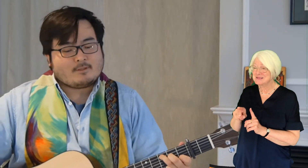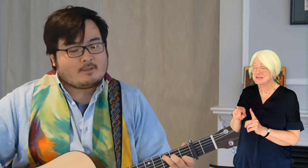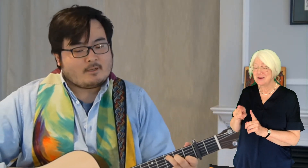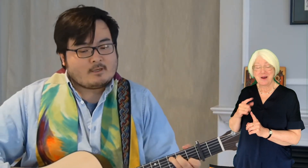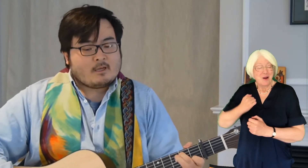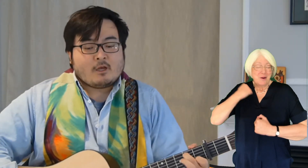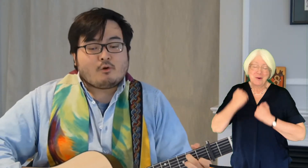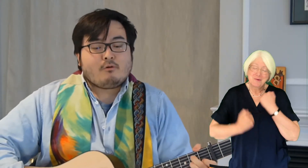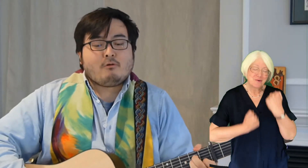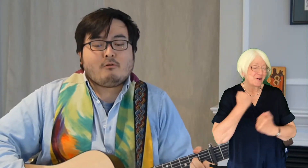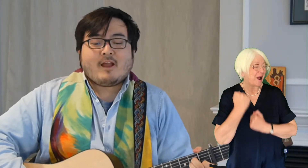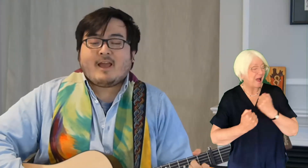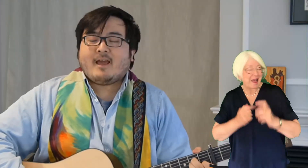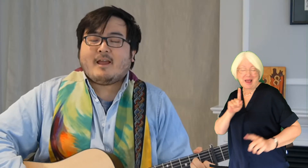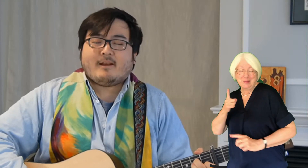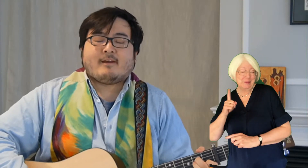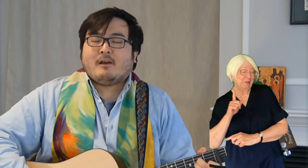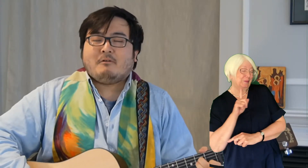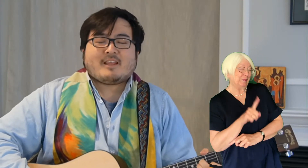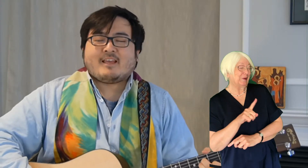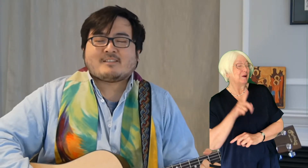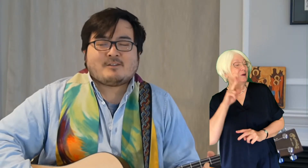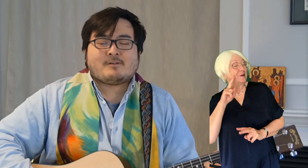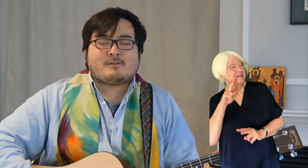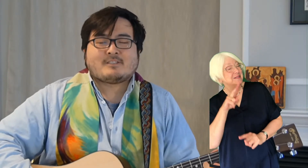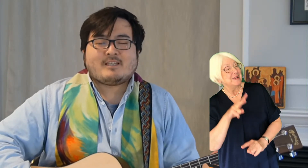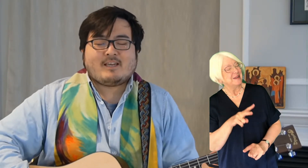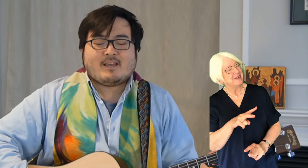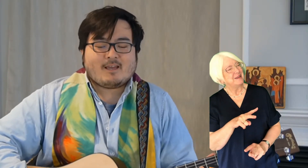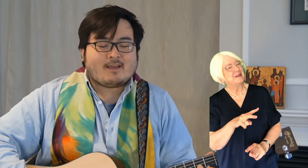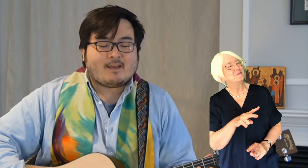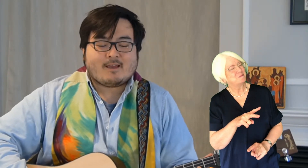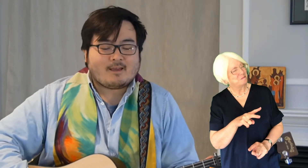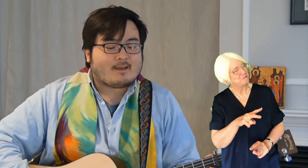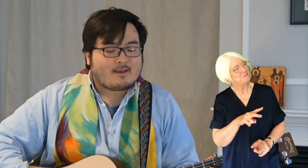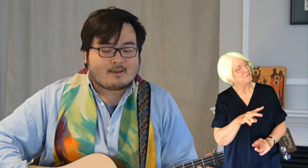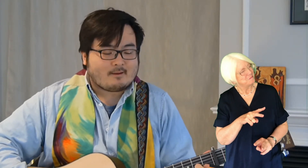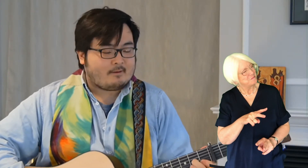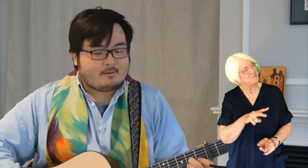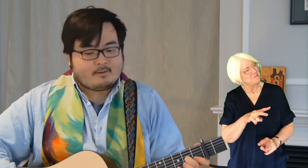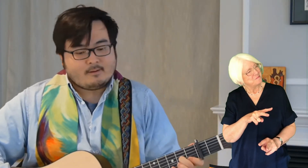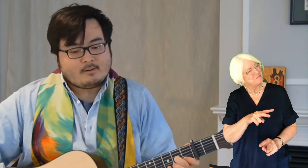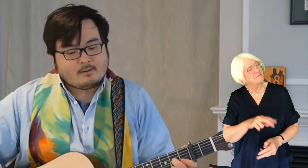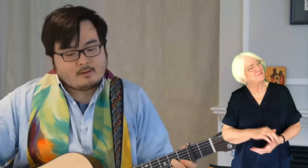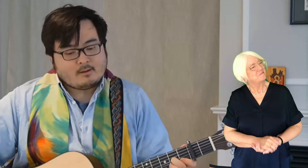disciples who ran with haste to see,